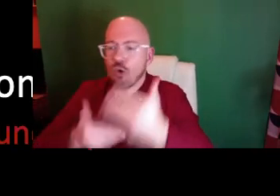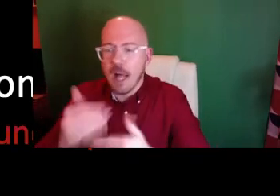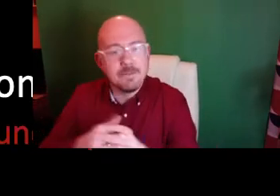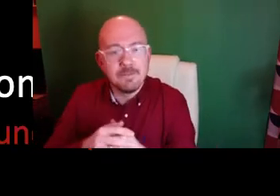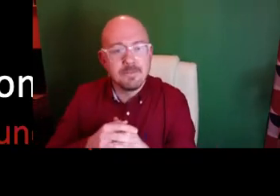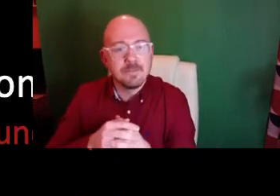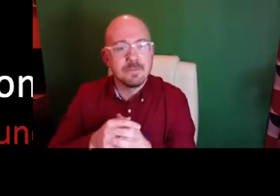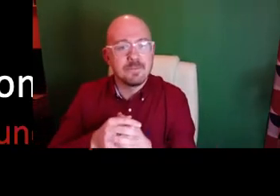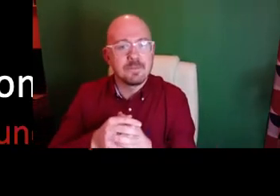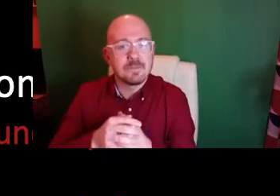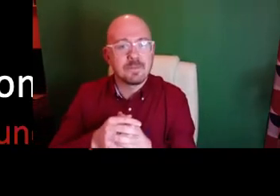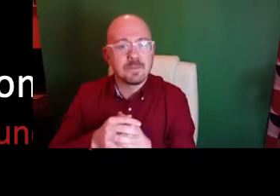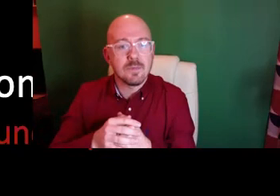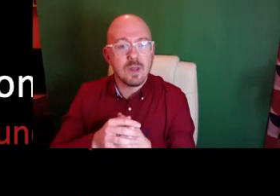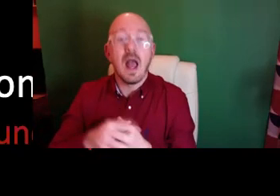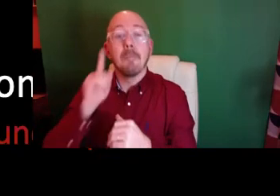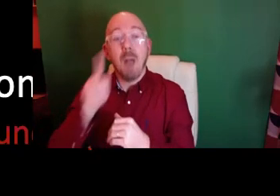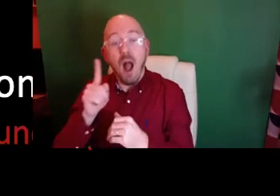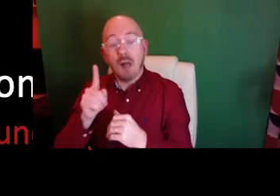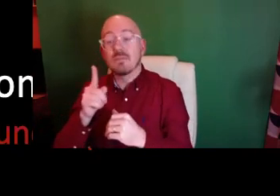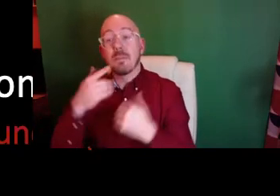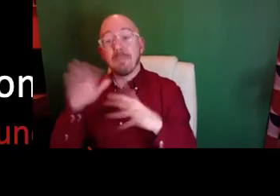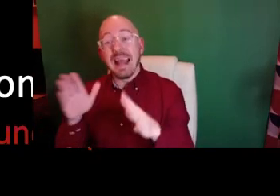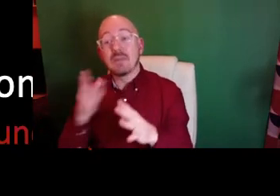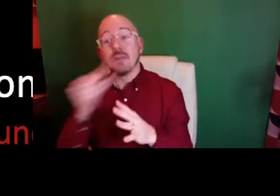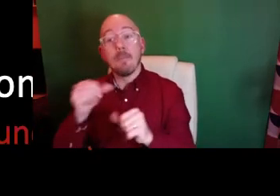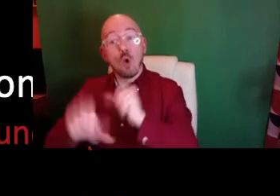staff to support deaf education. We've not seen any progress in this area as yet.